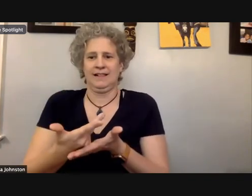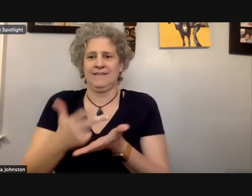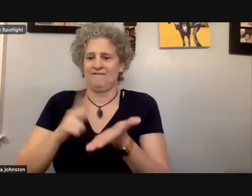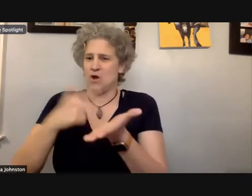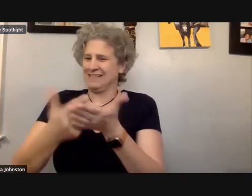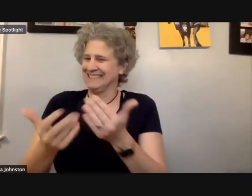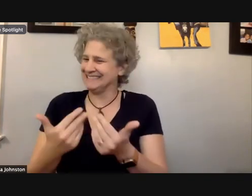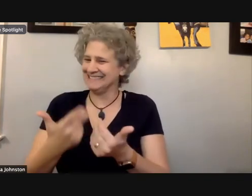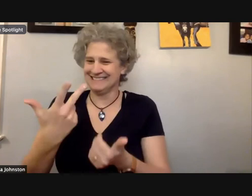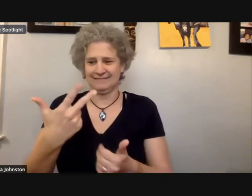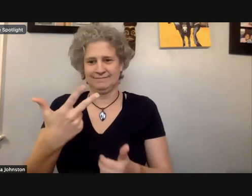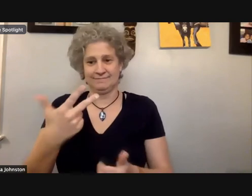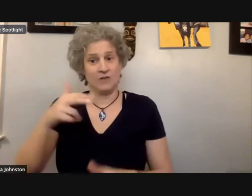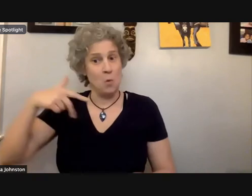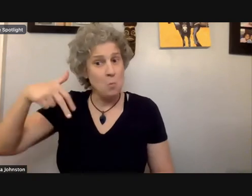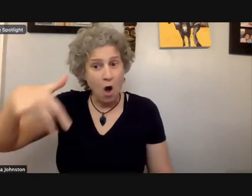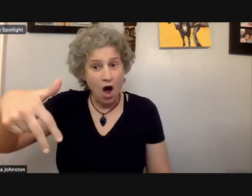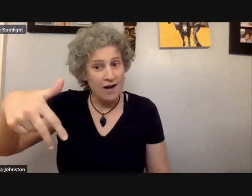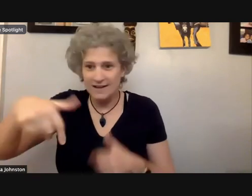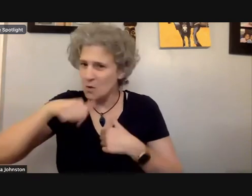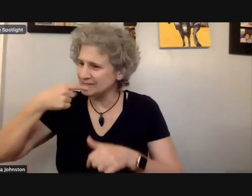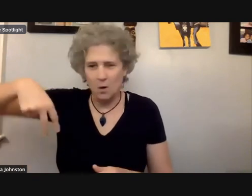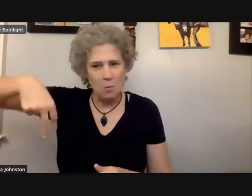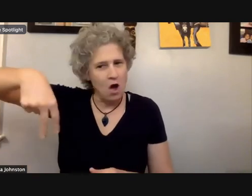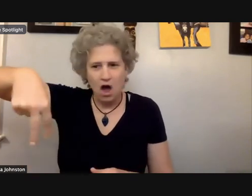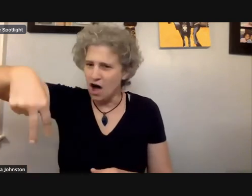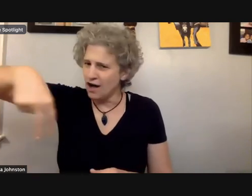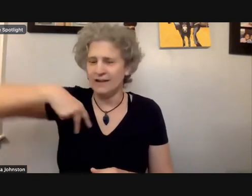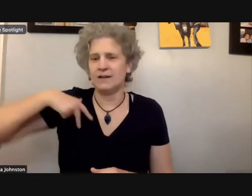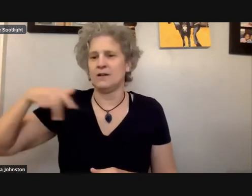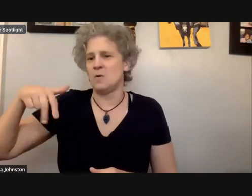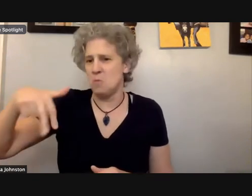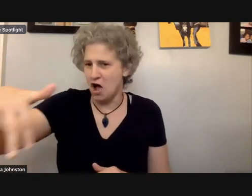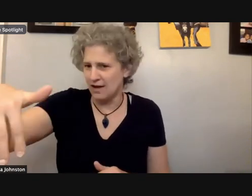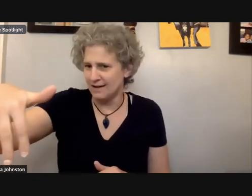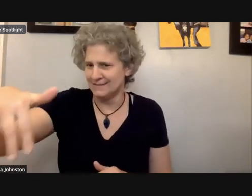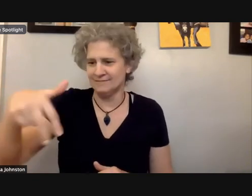want to hurt yourself. So to do this, if somebody's walking,